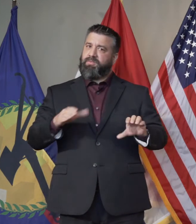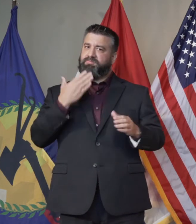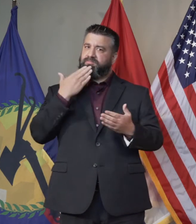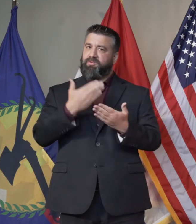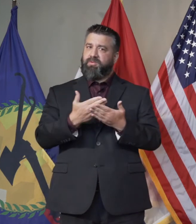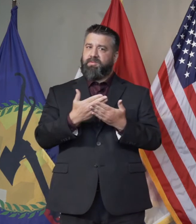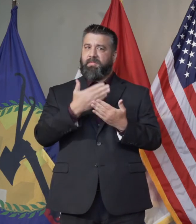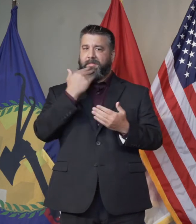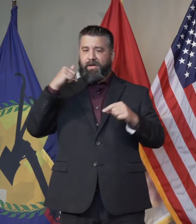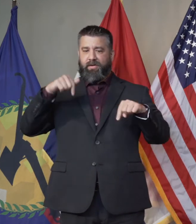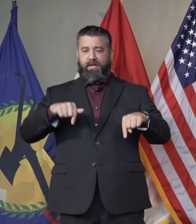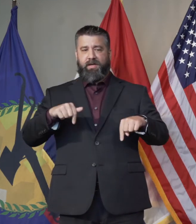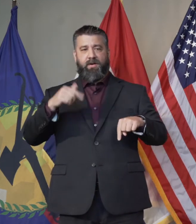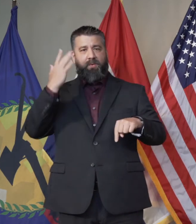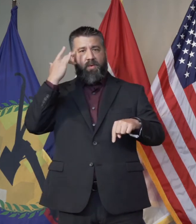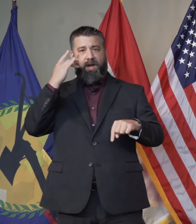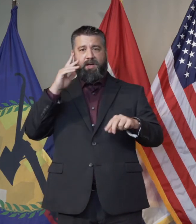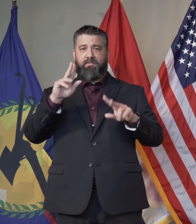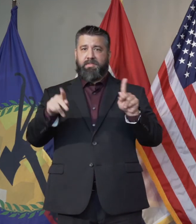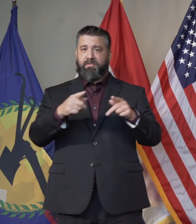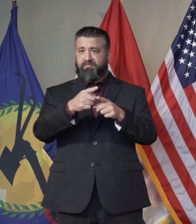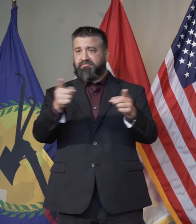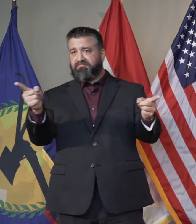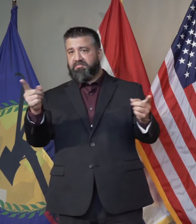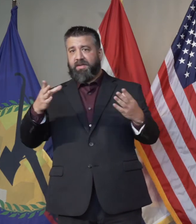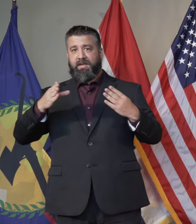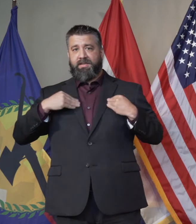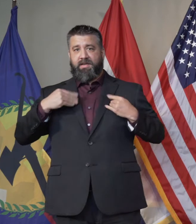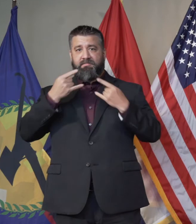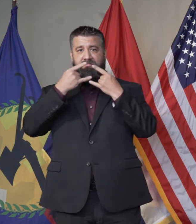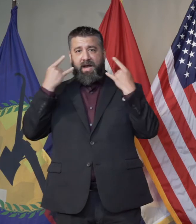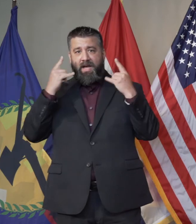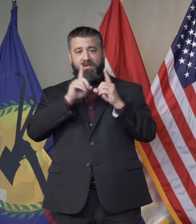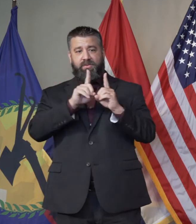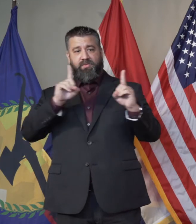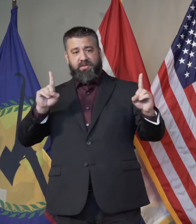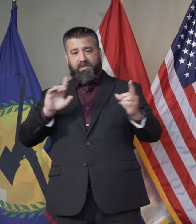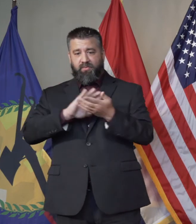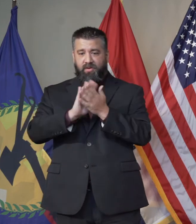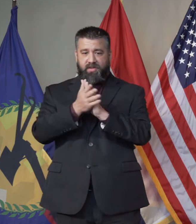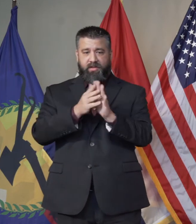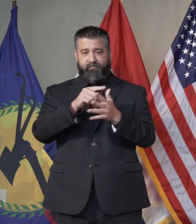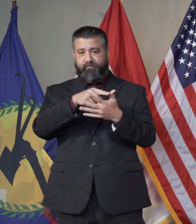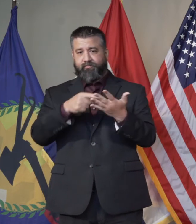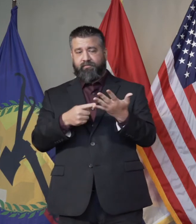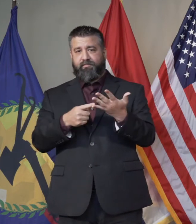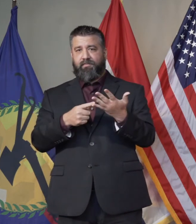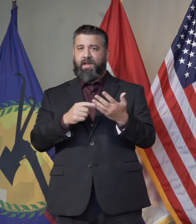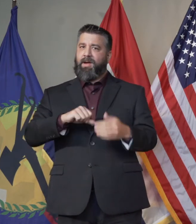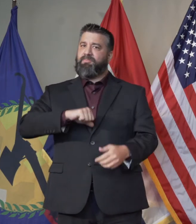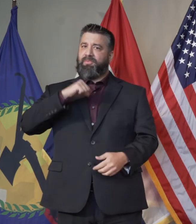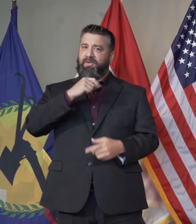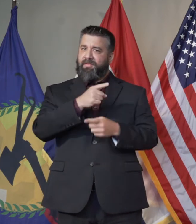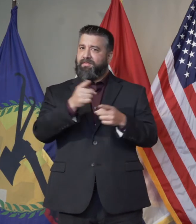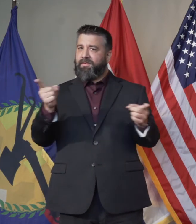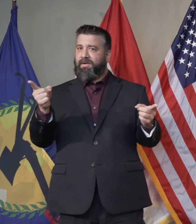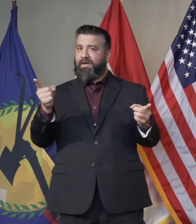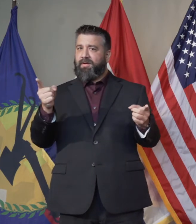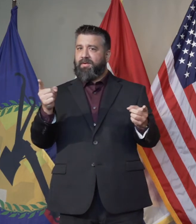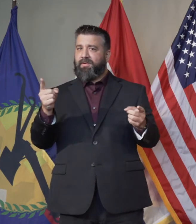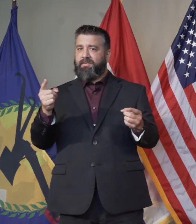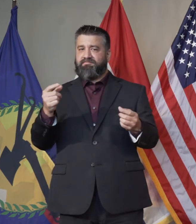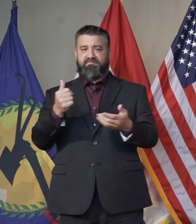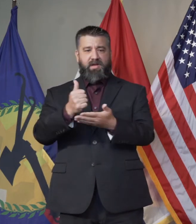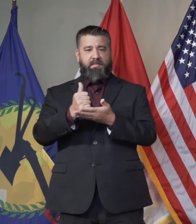County because of the acceptance of the public health orders. And I'm proud of the folks in St. Louis County who have done that. They've brought us to where we are